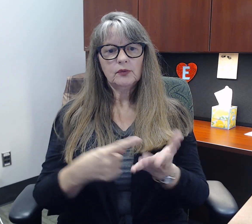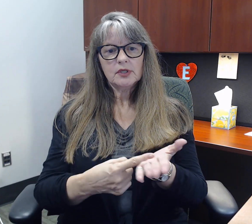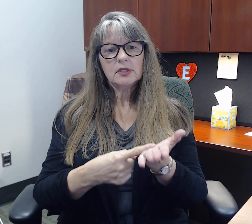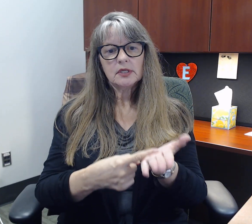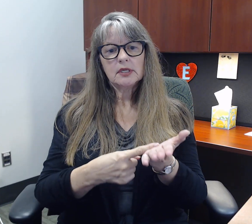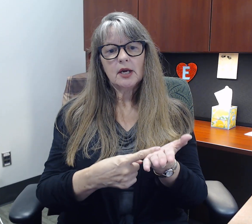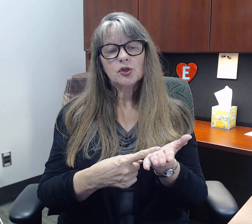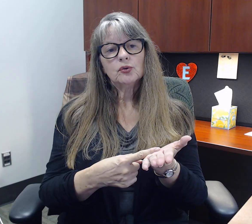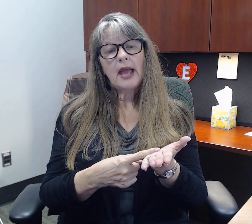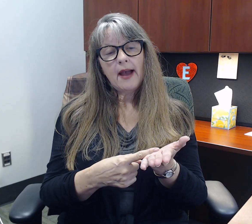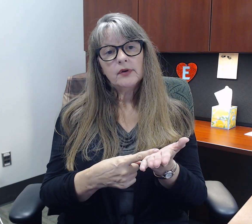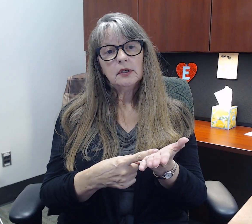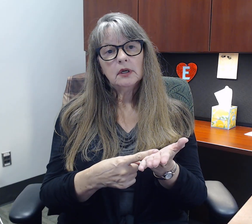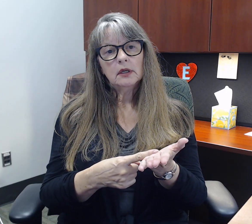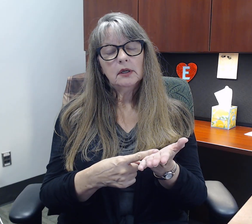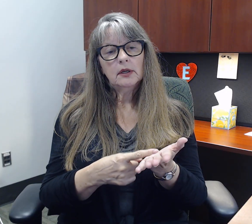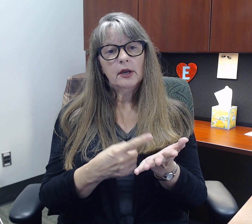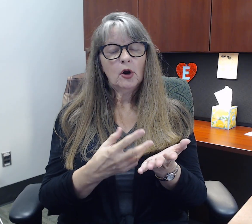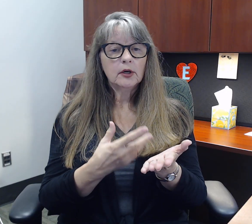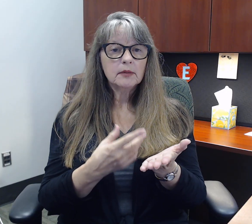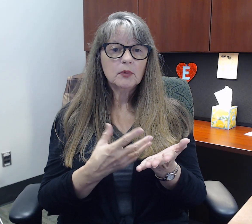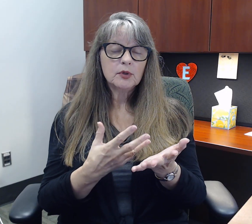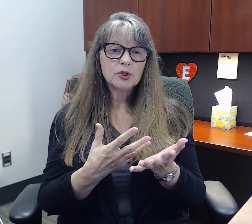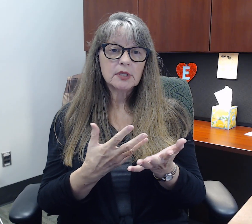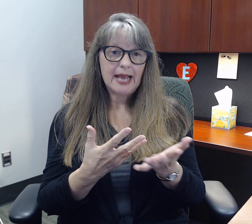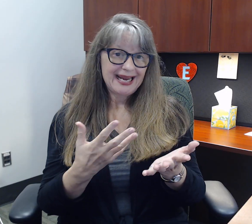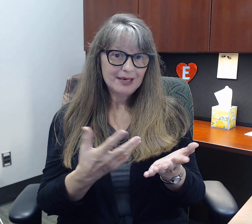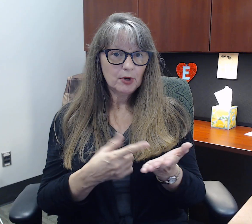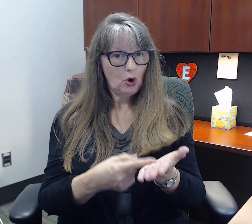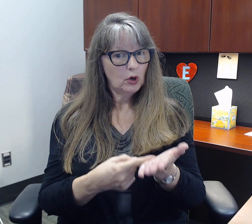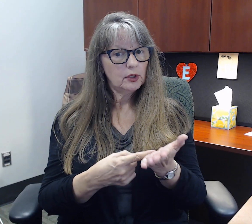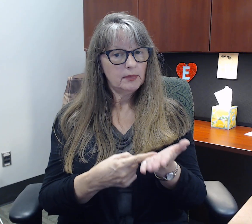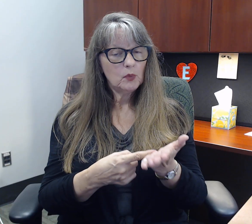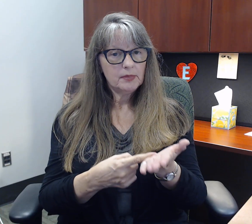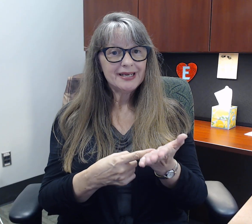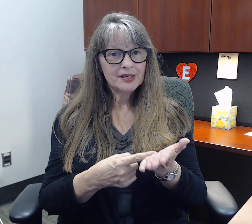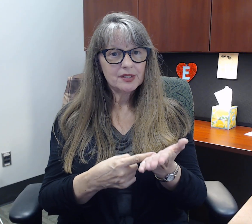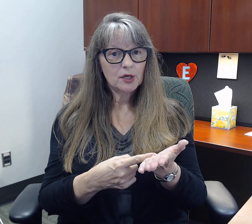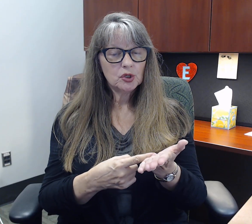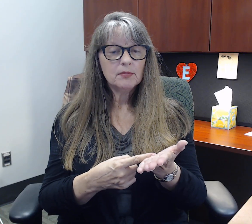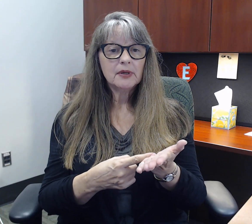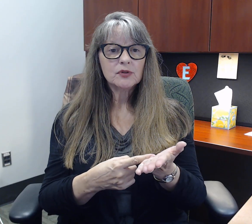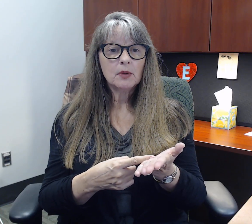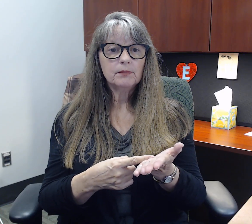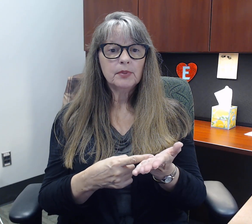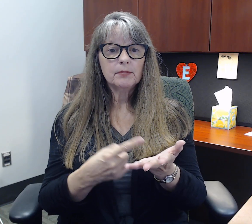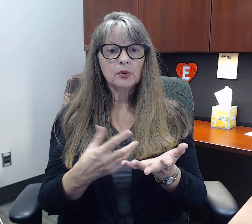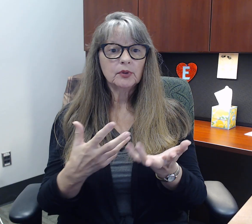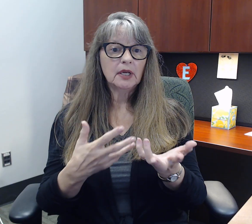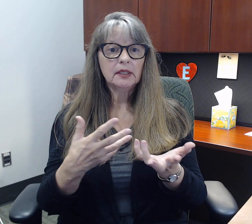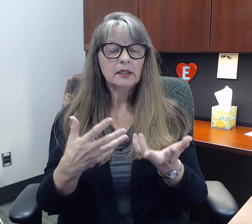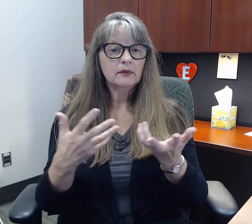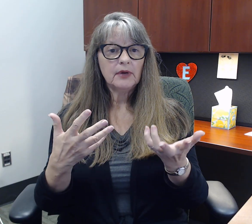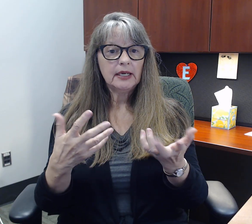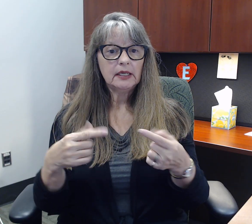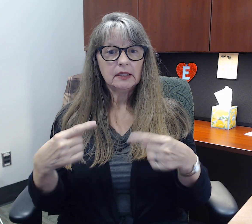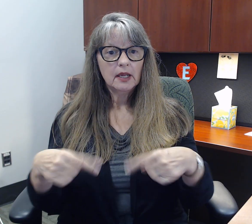is discuss, or to have an argument, which is an academic argument, would be a discussion. But if some people are yelling and fighting and